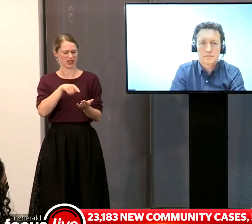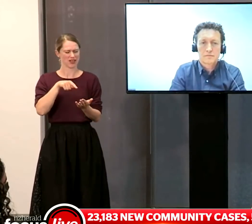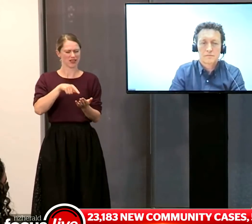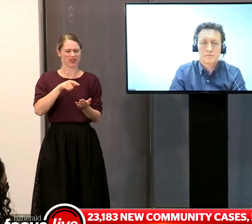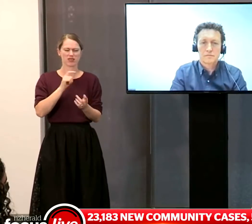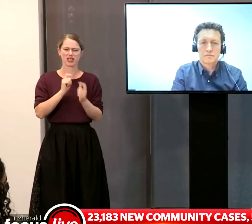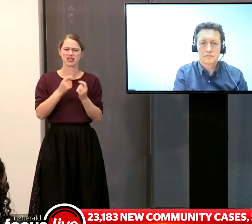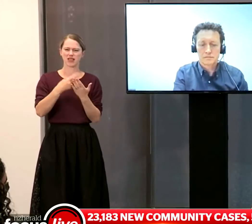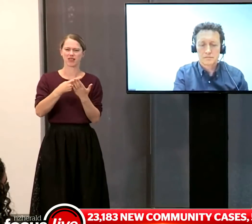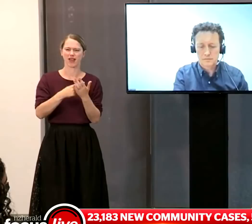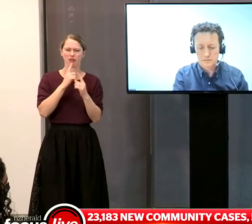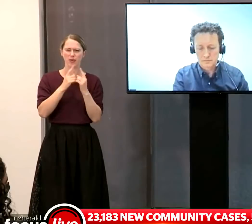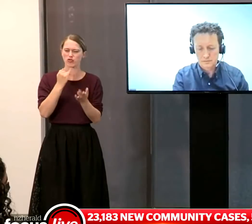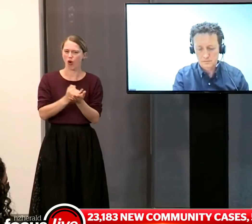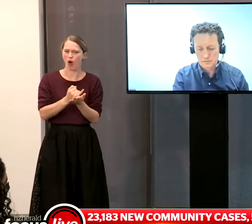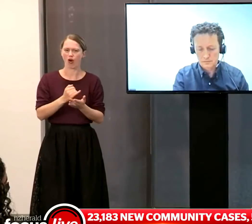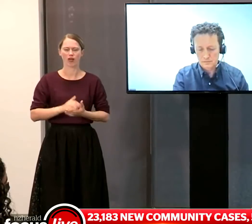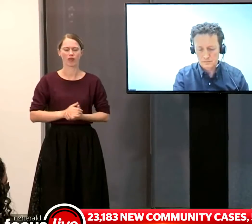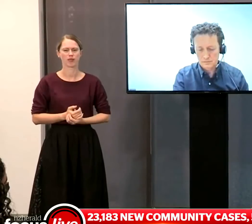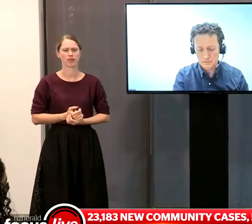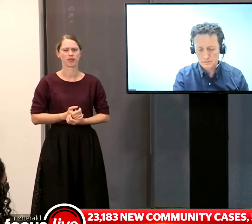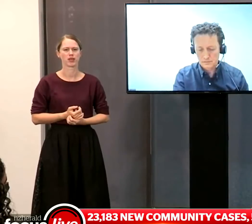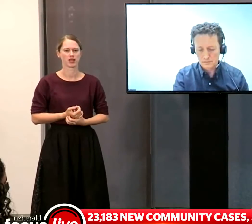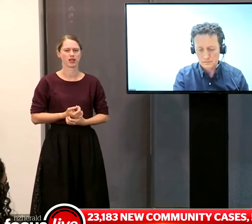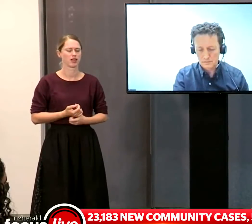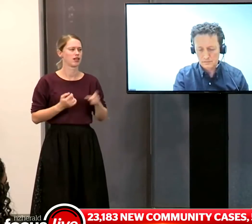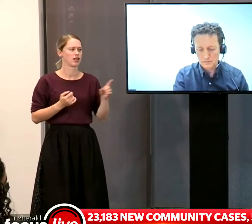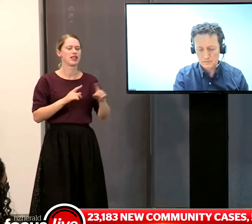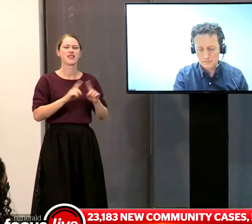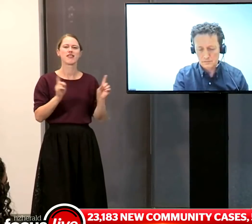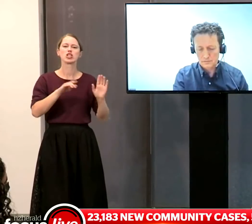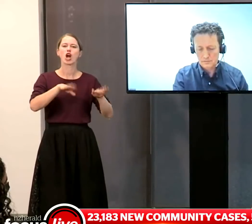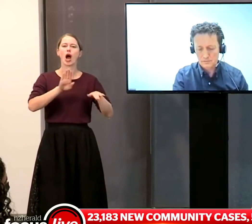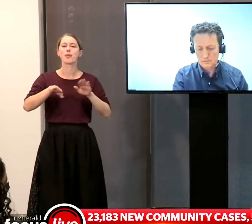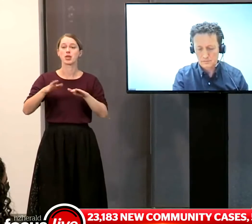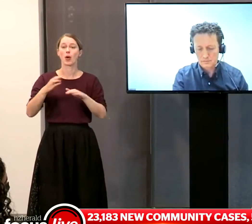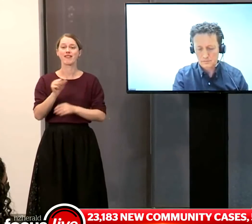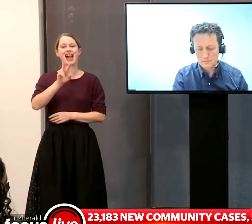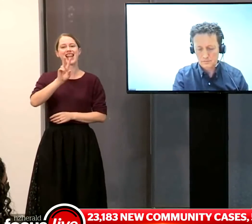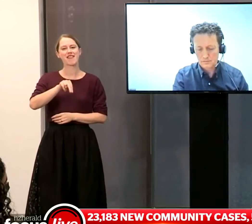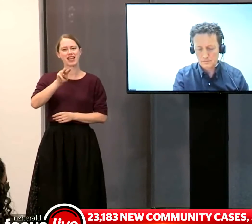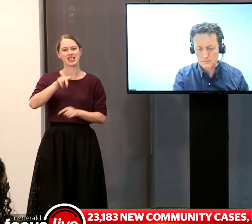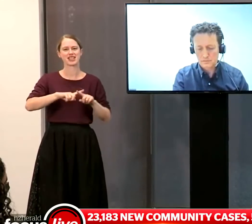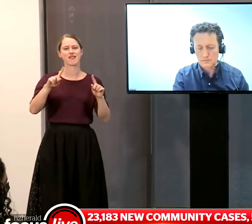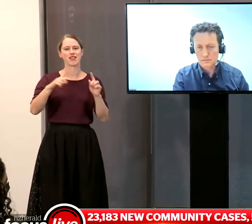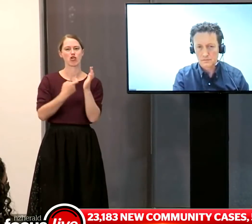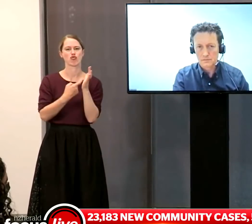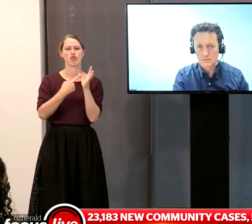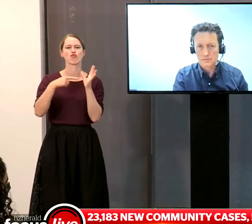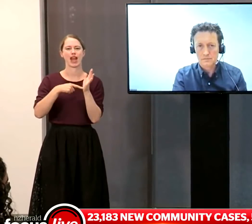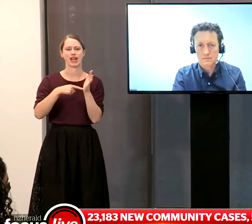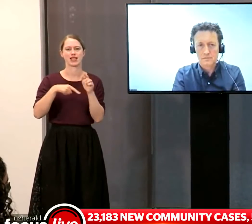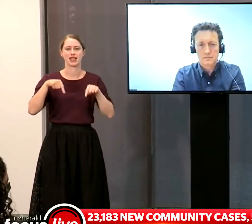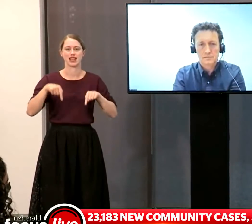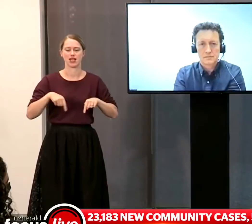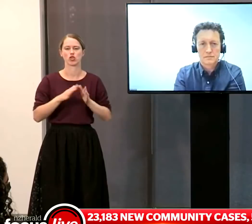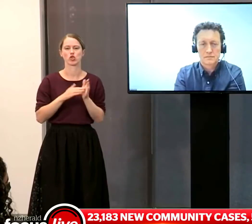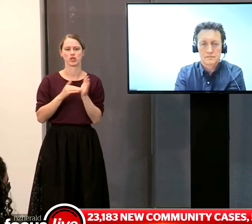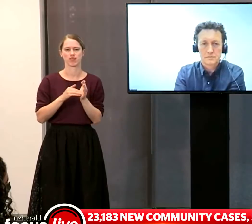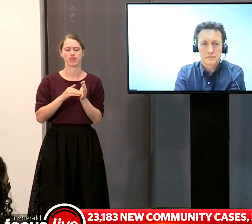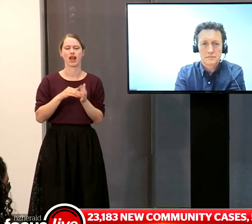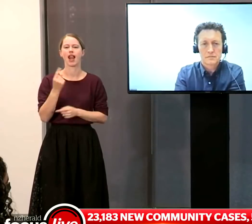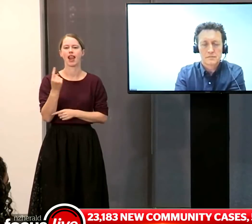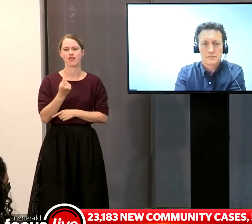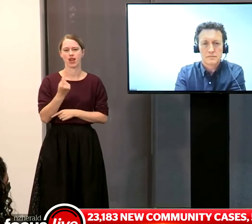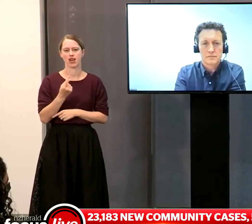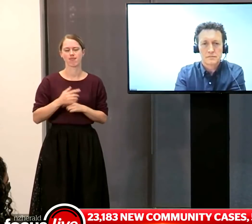test? So there are different test types. We've got actually 11 types of test available now in New Zealand.